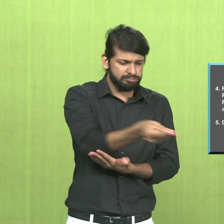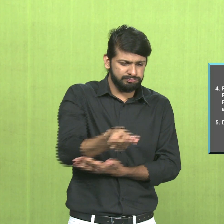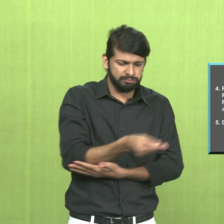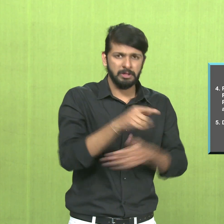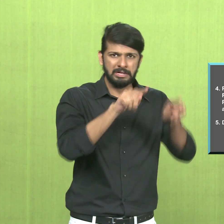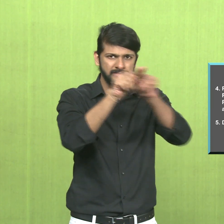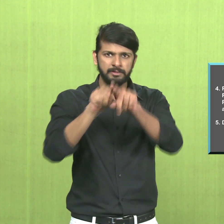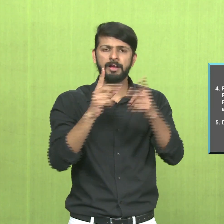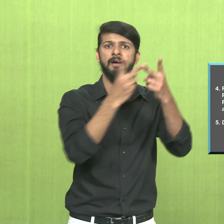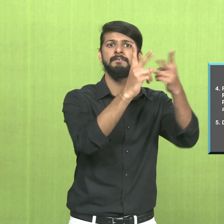Answer number 4,